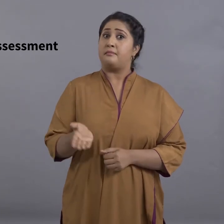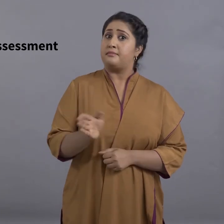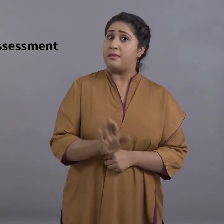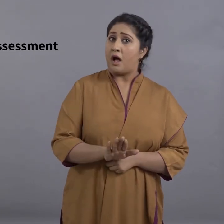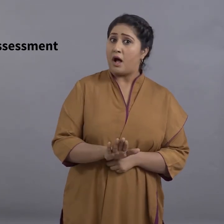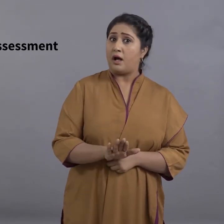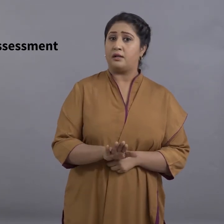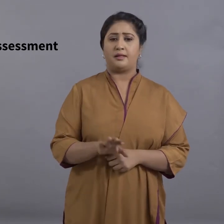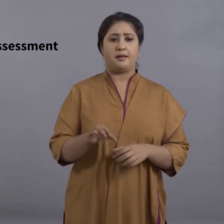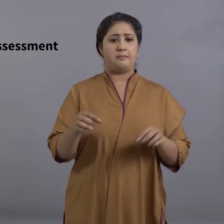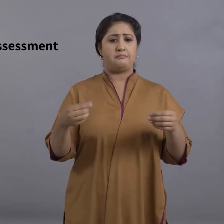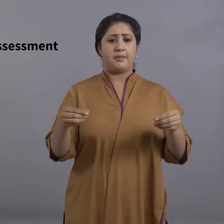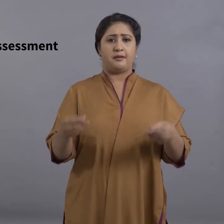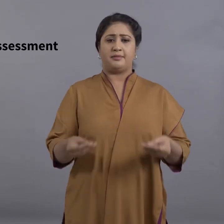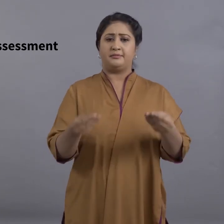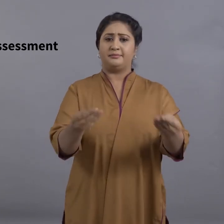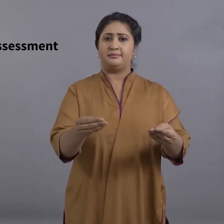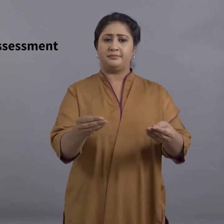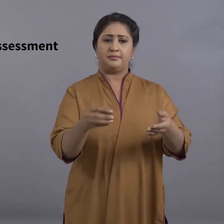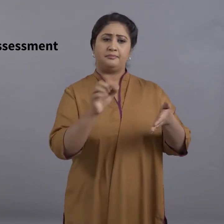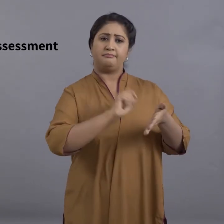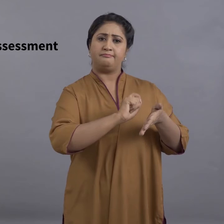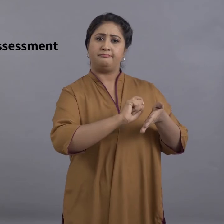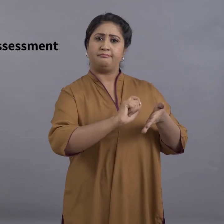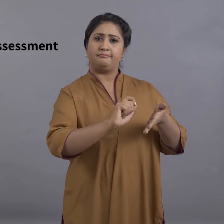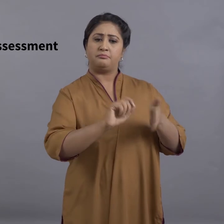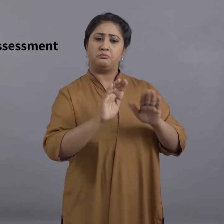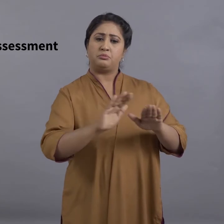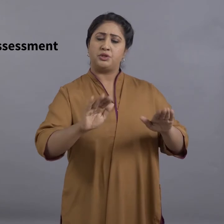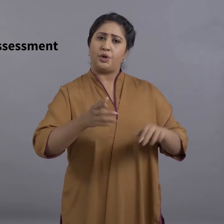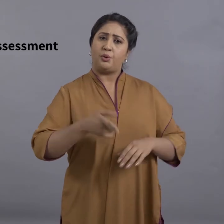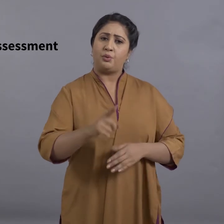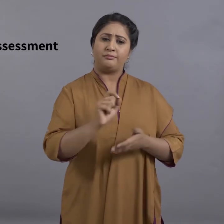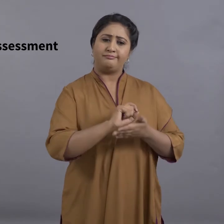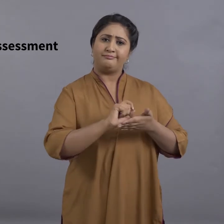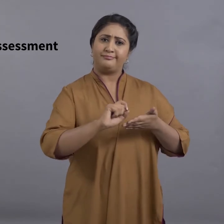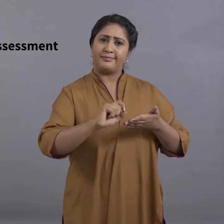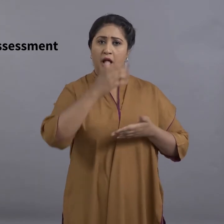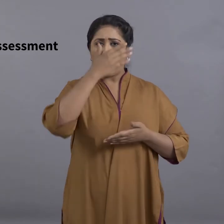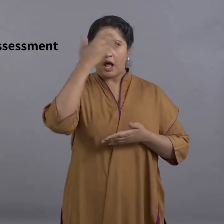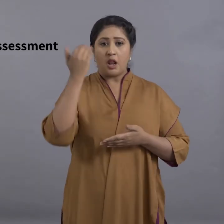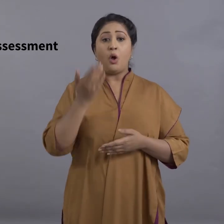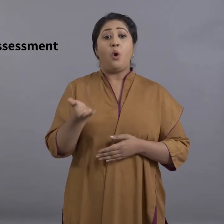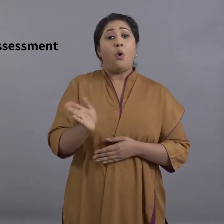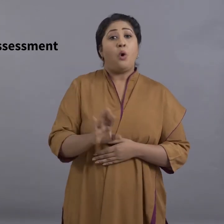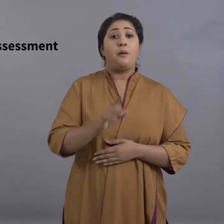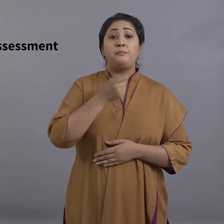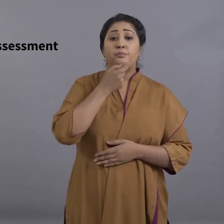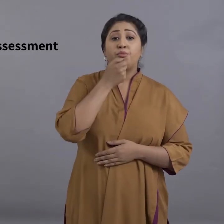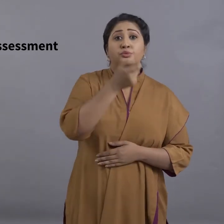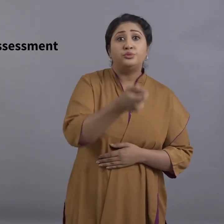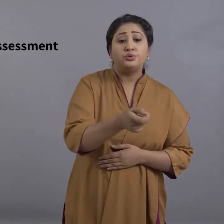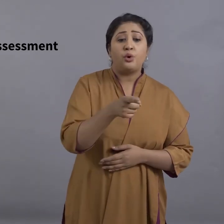Then write the problem on a piece of paper and ask the student to solve it.